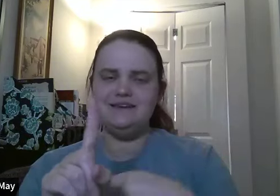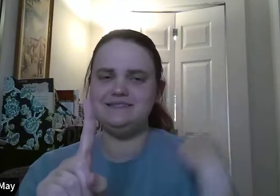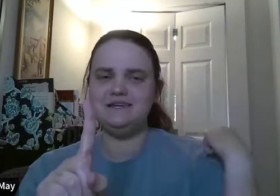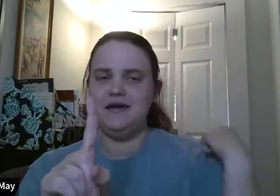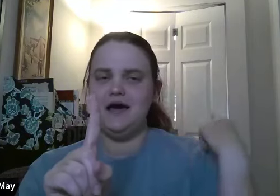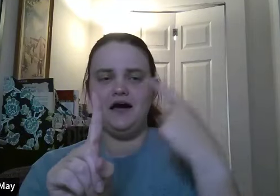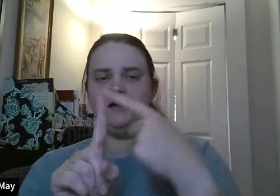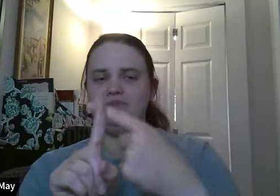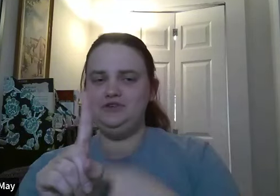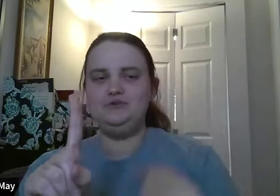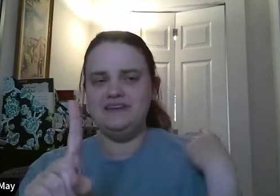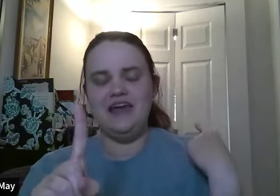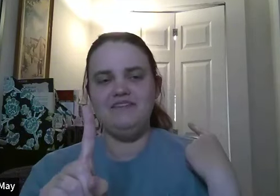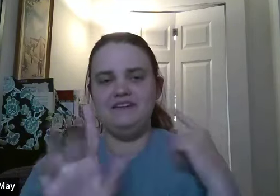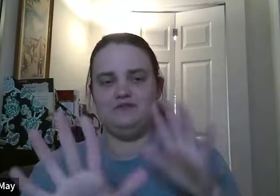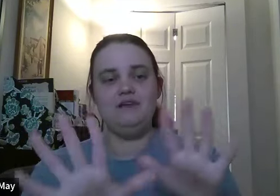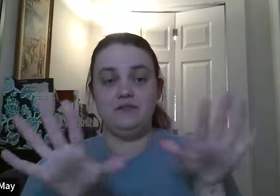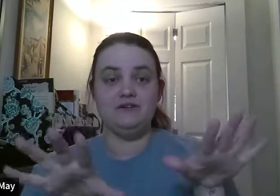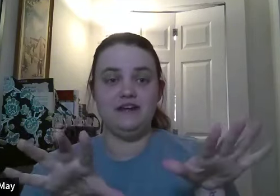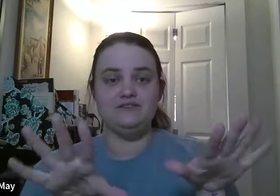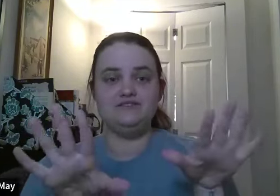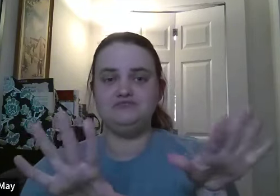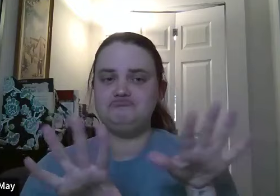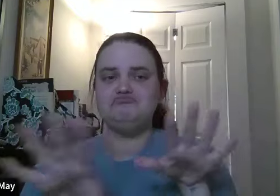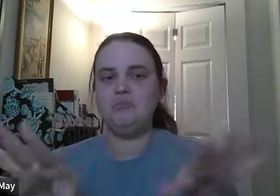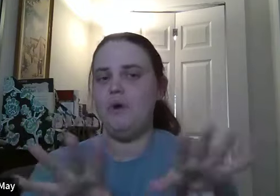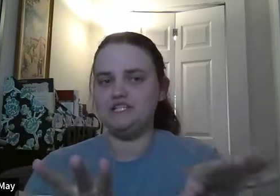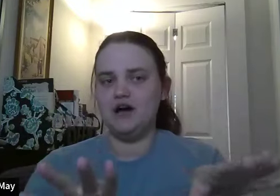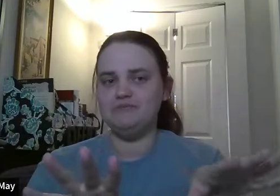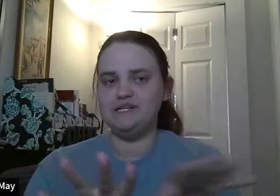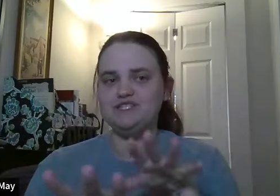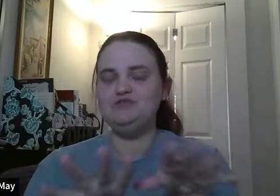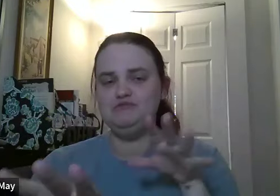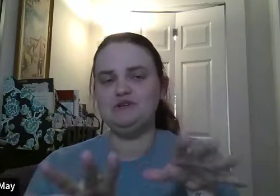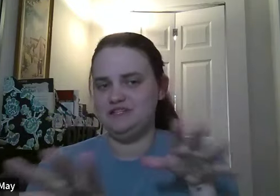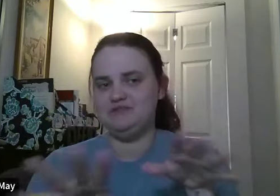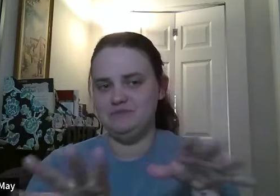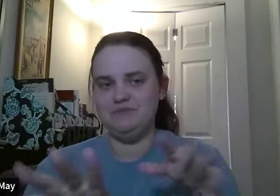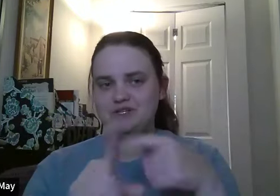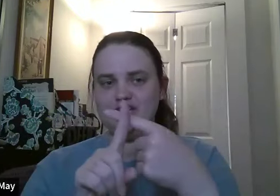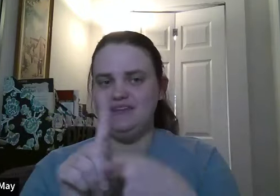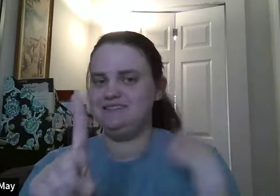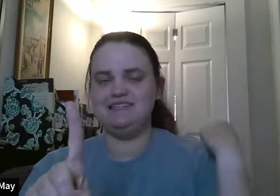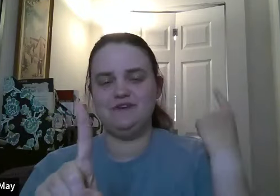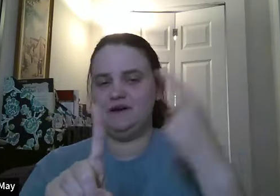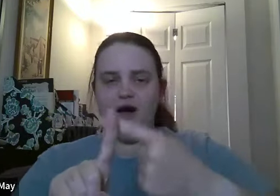realize. You can have, if you have long nails, watch out because you could really do some damage. It's very